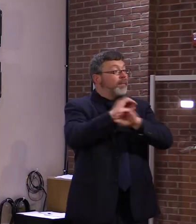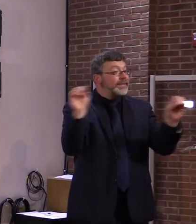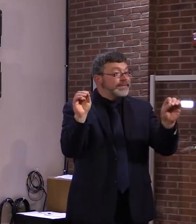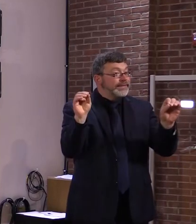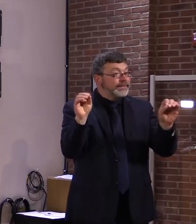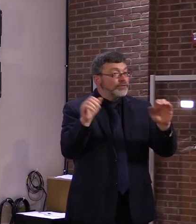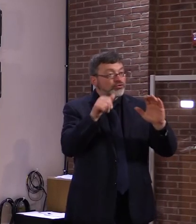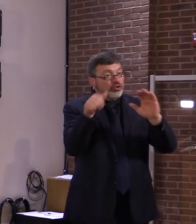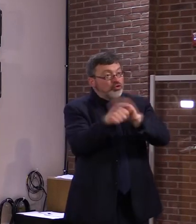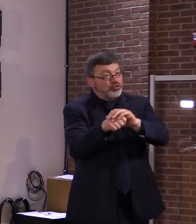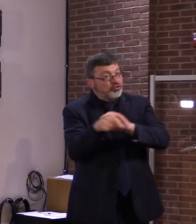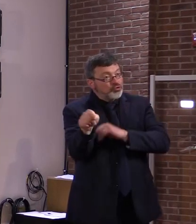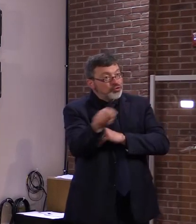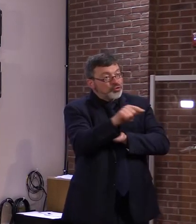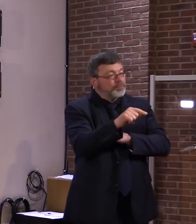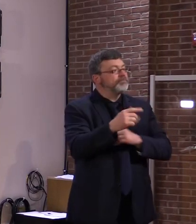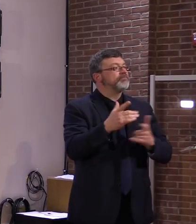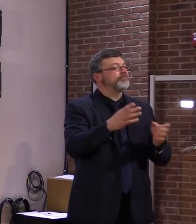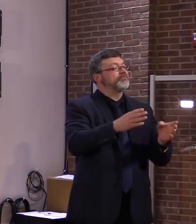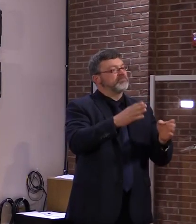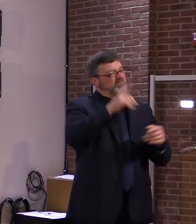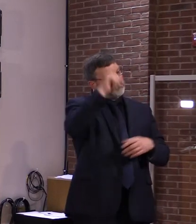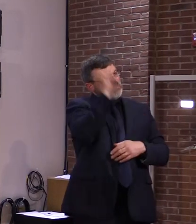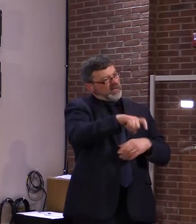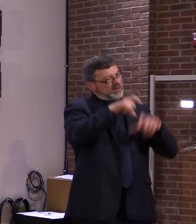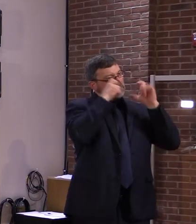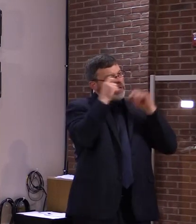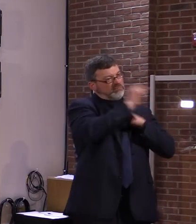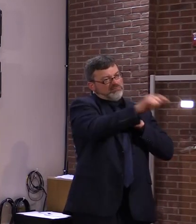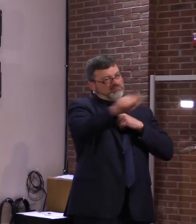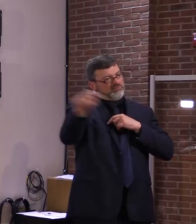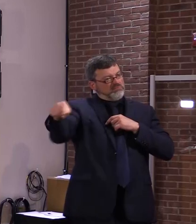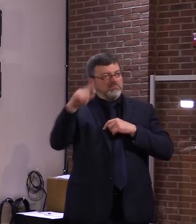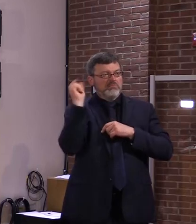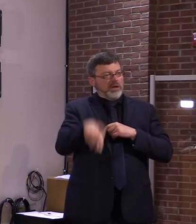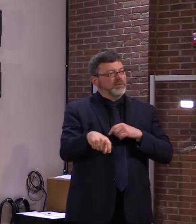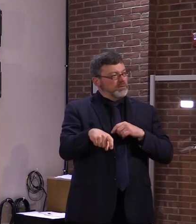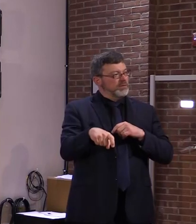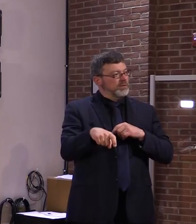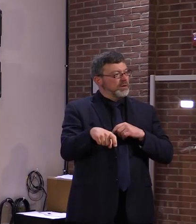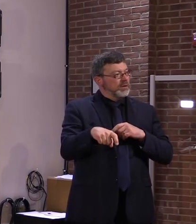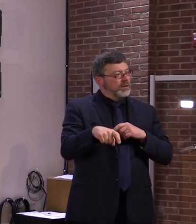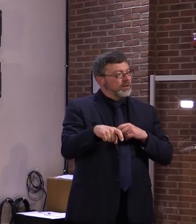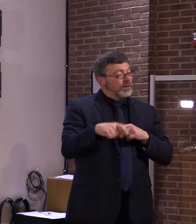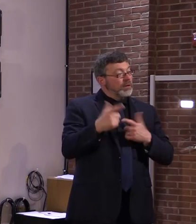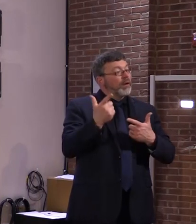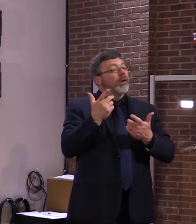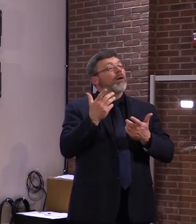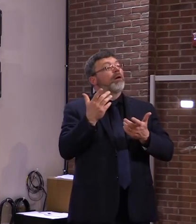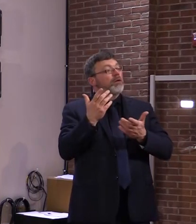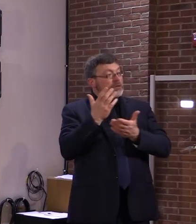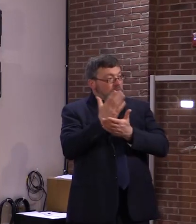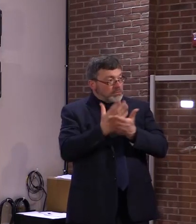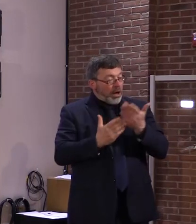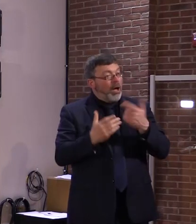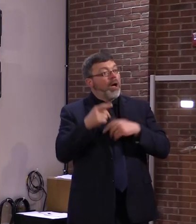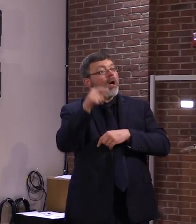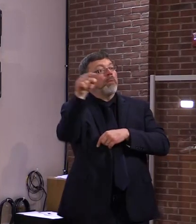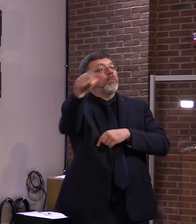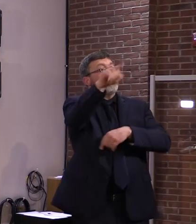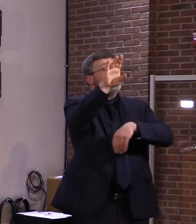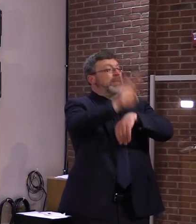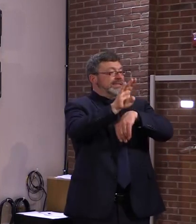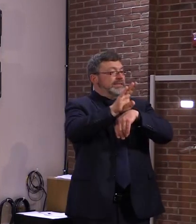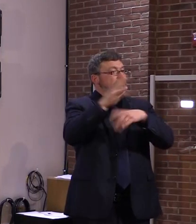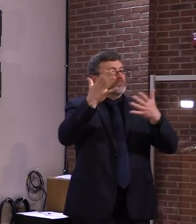and regulations, including local businesses and workplace guidance. Finally, this does not apply to